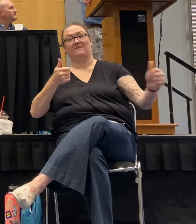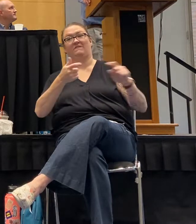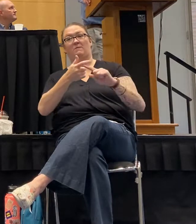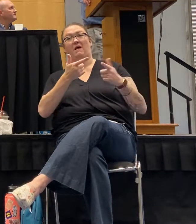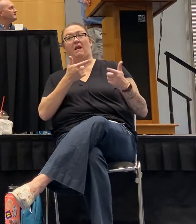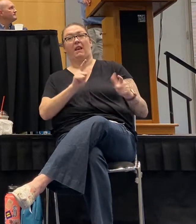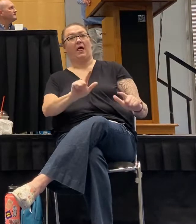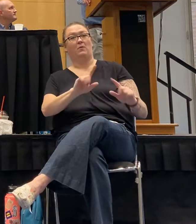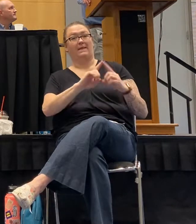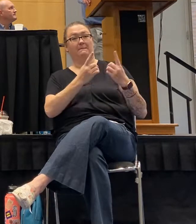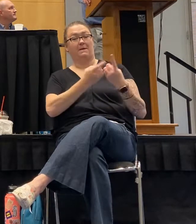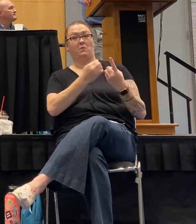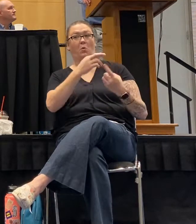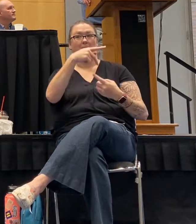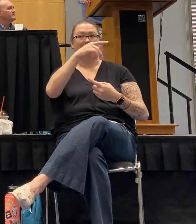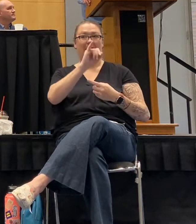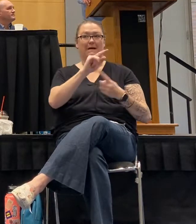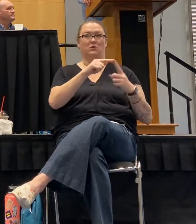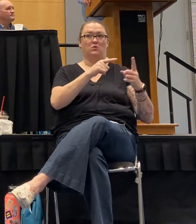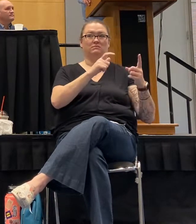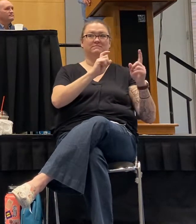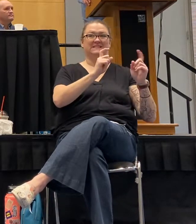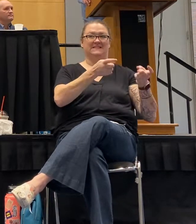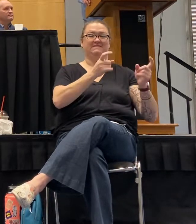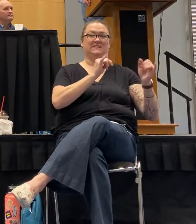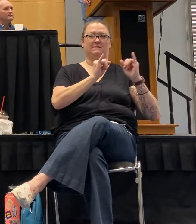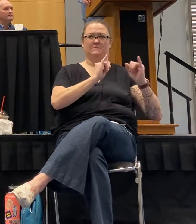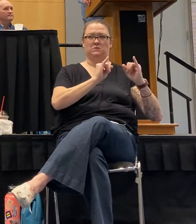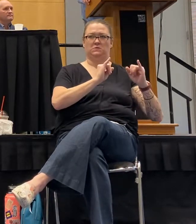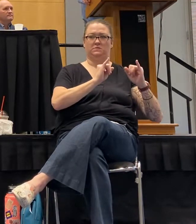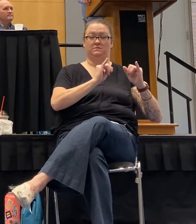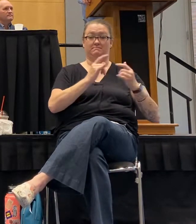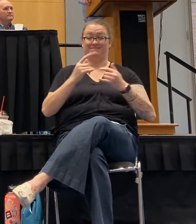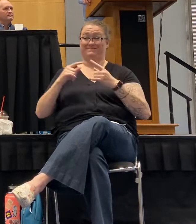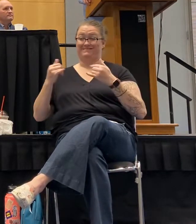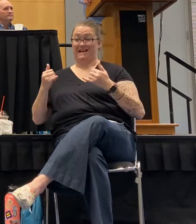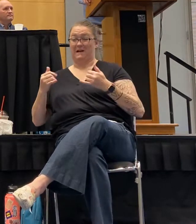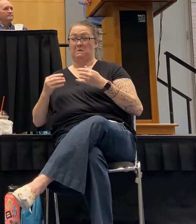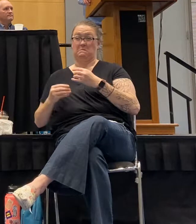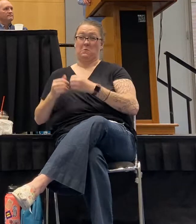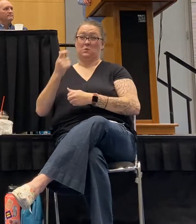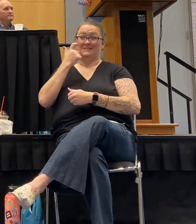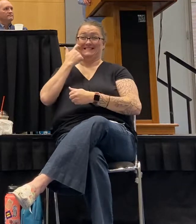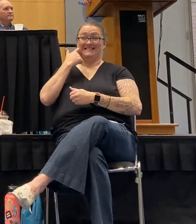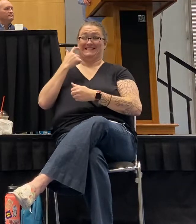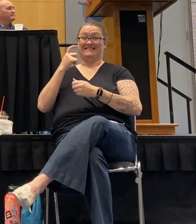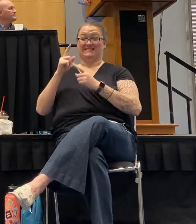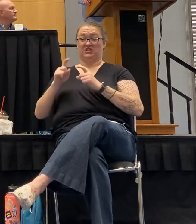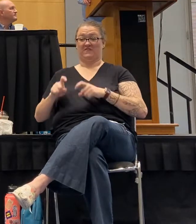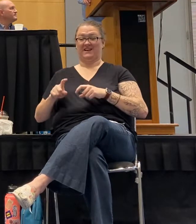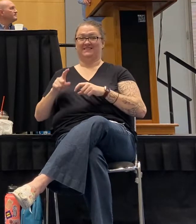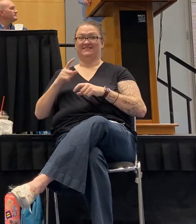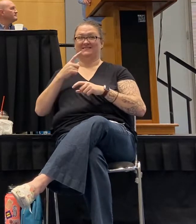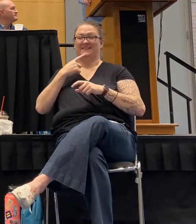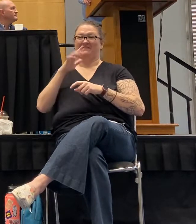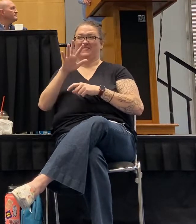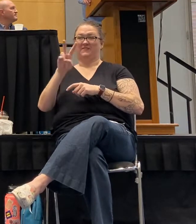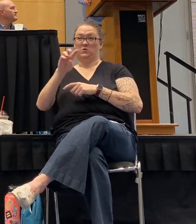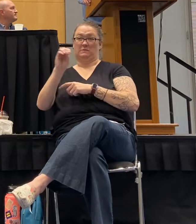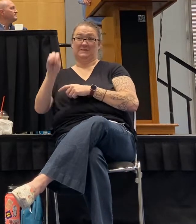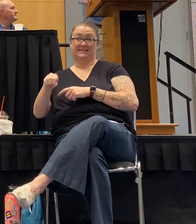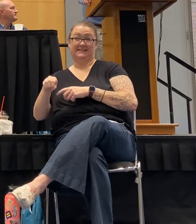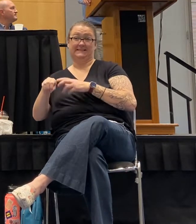allowing the department or the PI to conduct the interview. Whereas now in this most recent survey, 52%